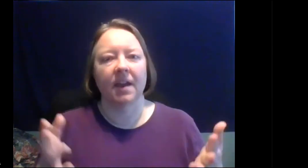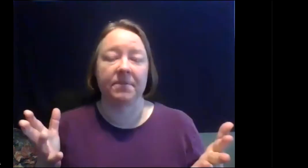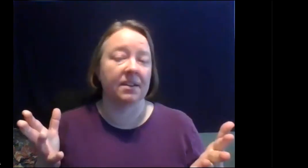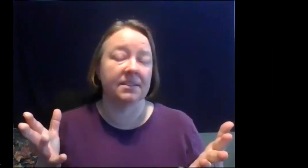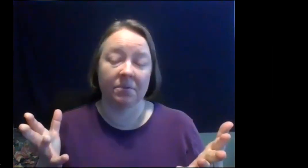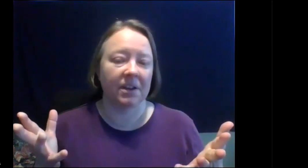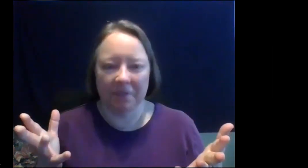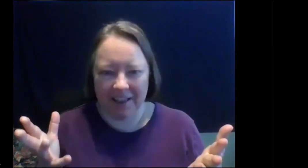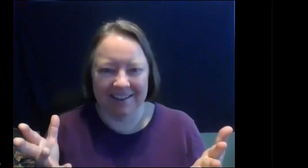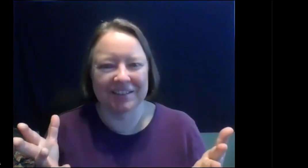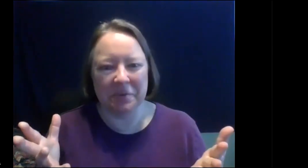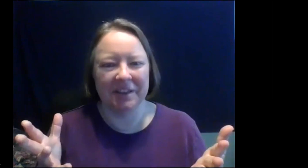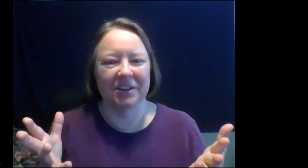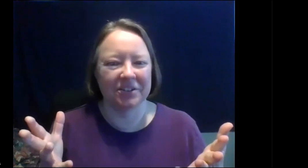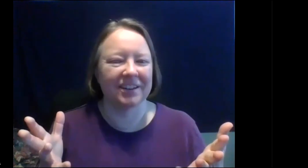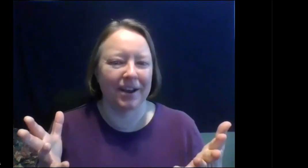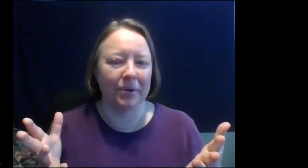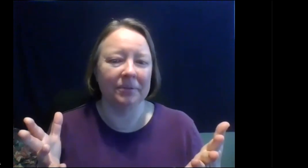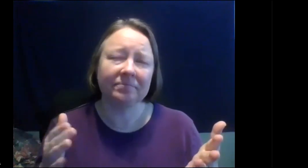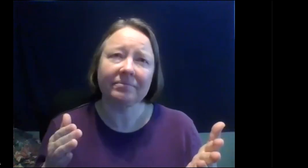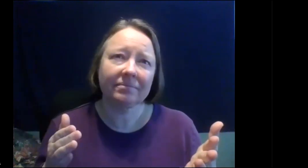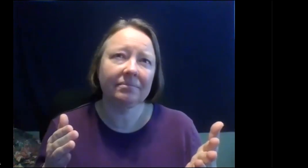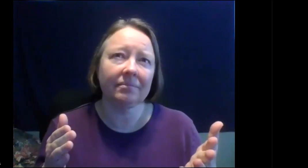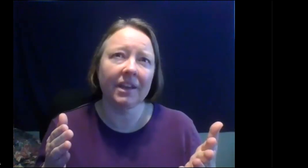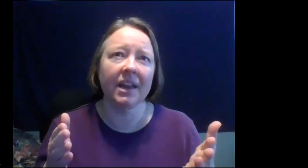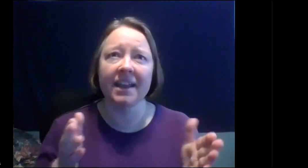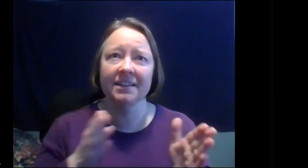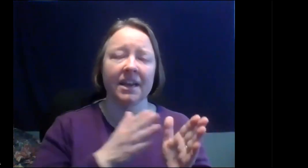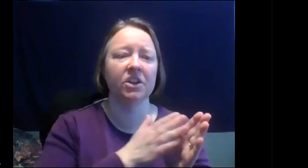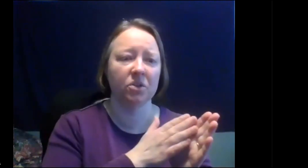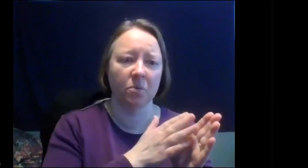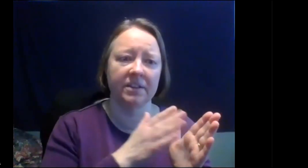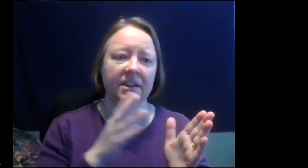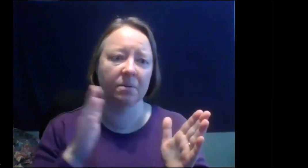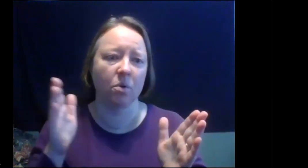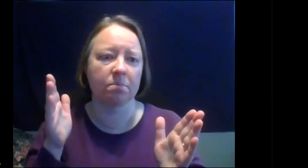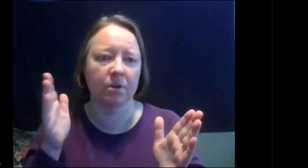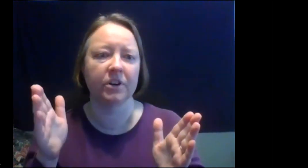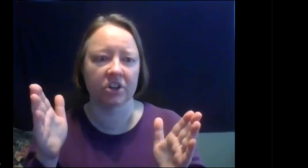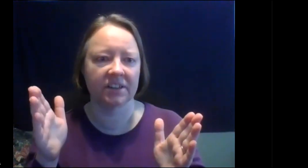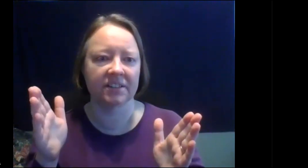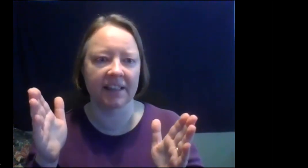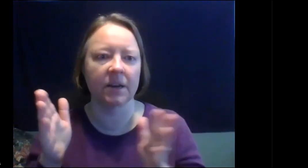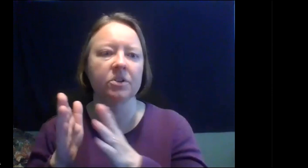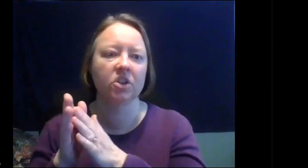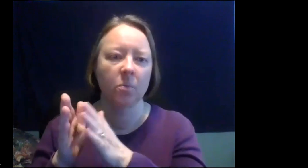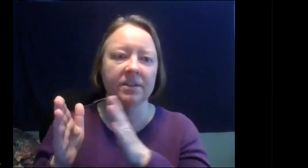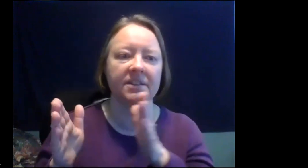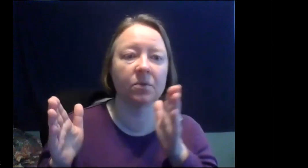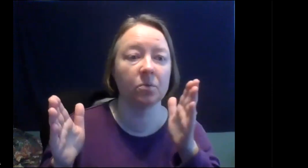I've had several deaf clients over the years and now, and I can tell you the ones that are more proficient in sign language and the ones that